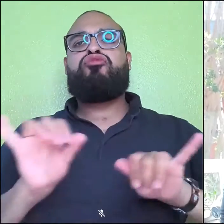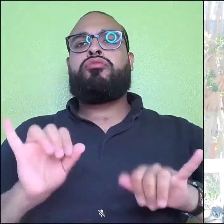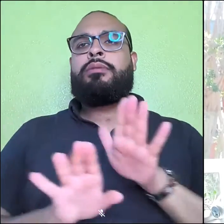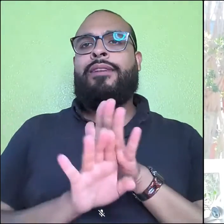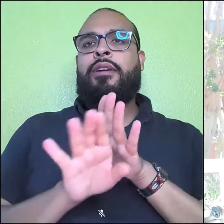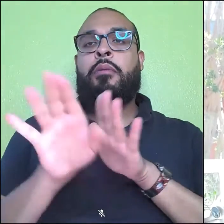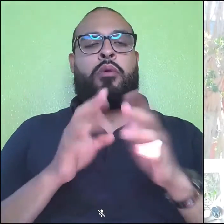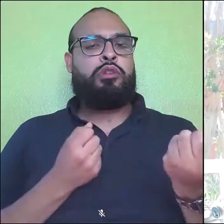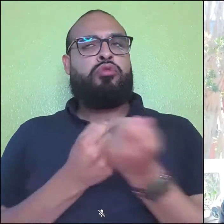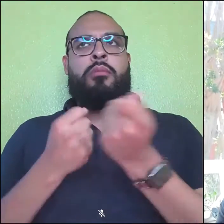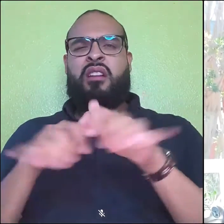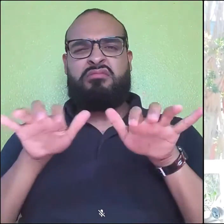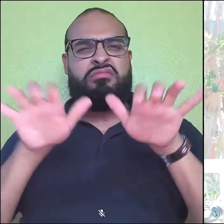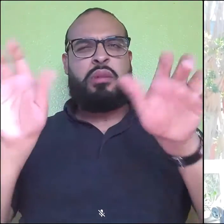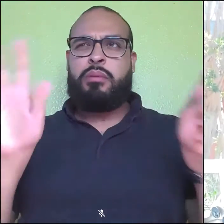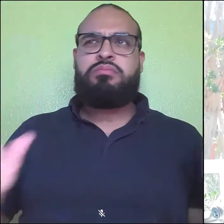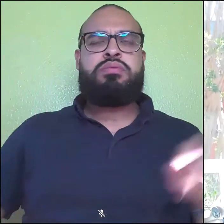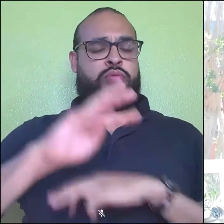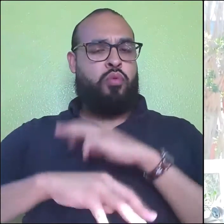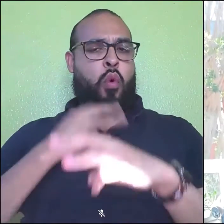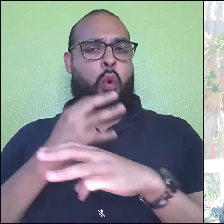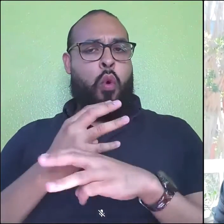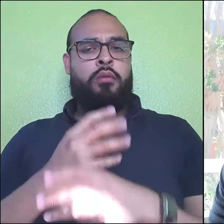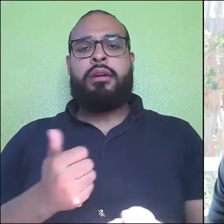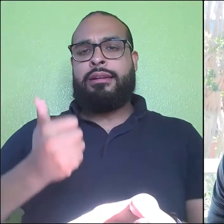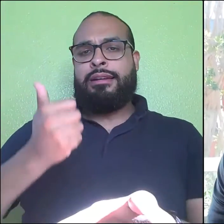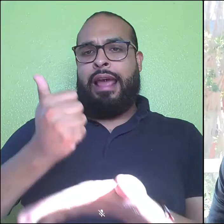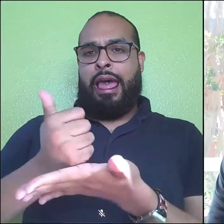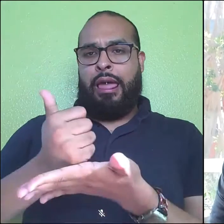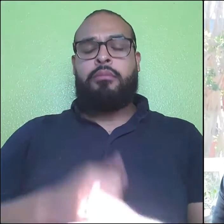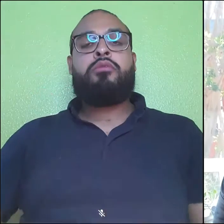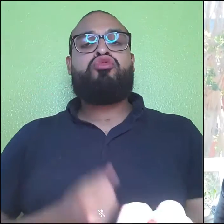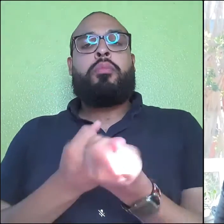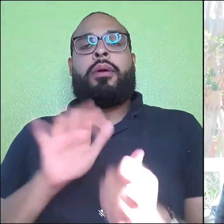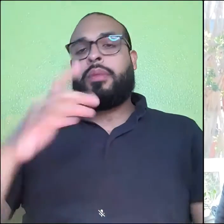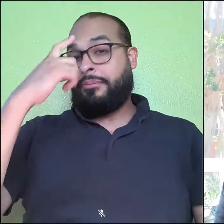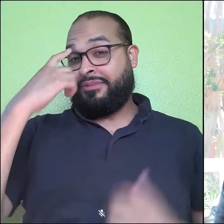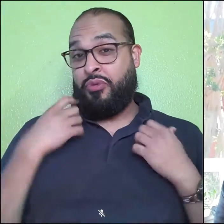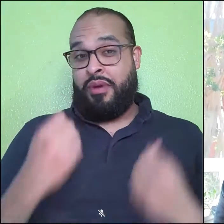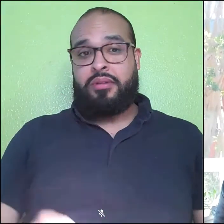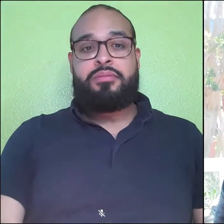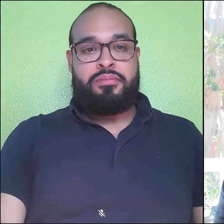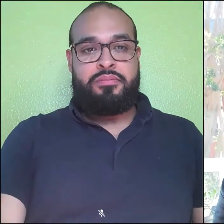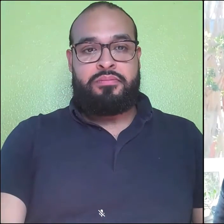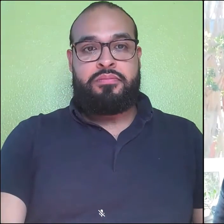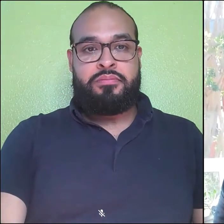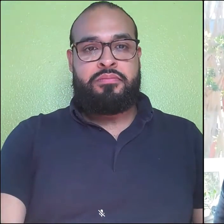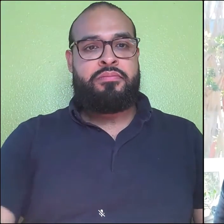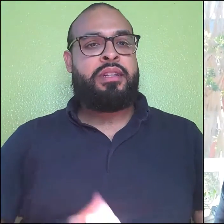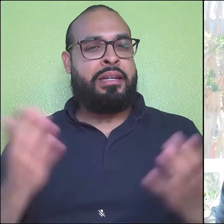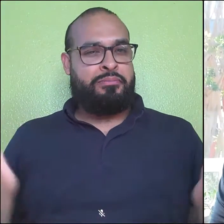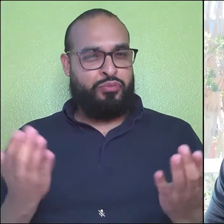folks all around the world in helping and supporting their own mental health. And so I'm here today to talk about